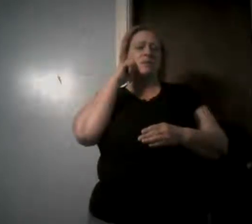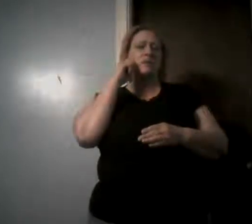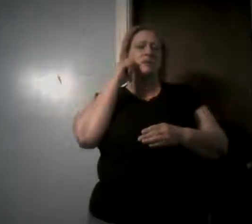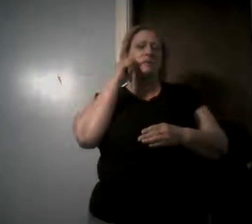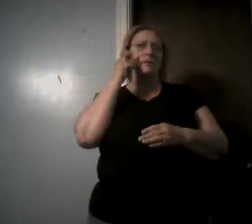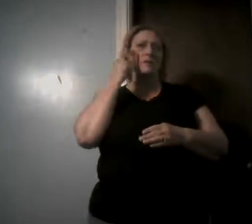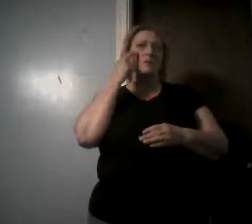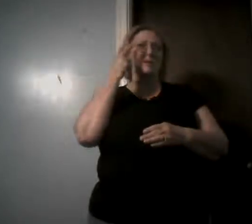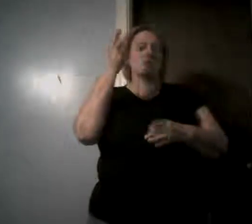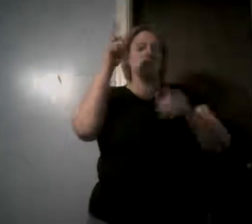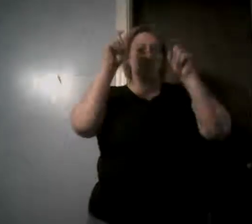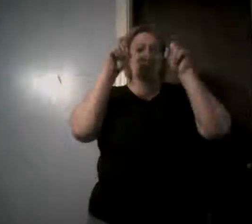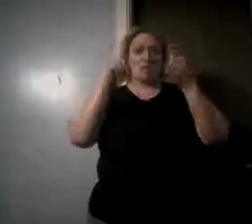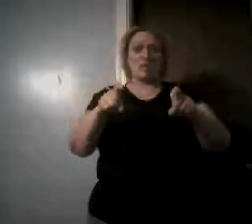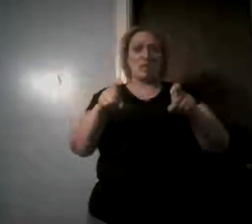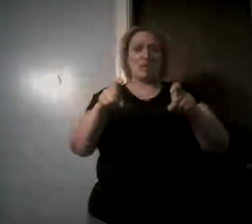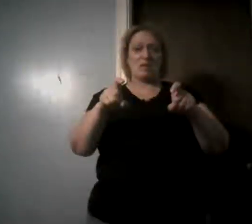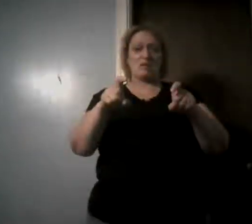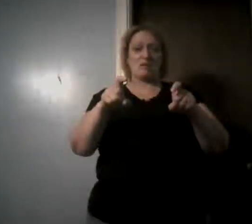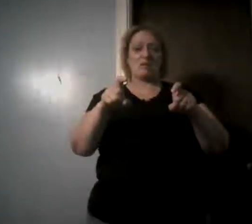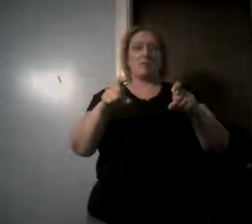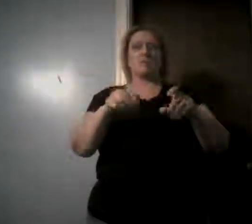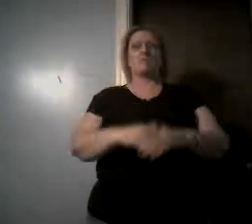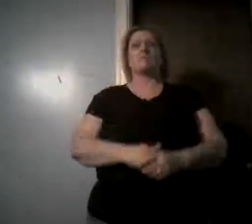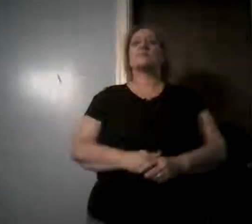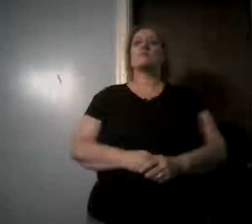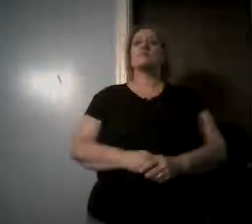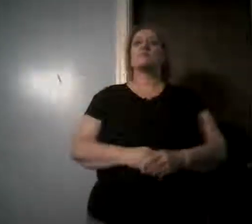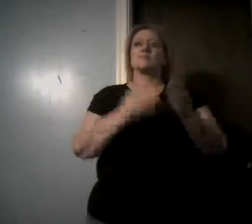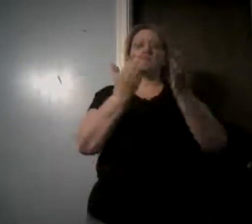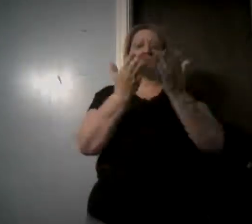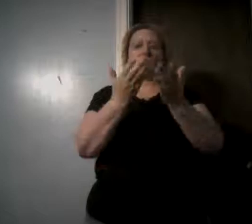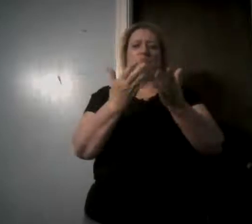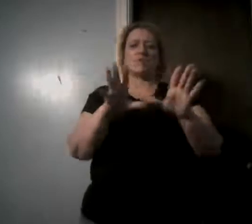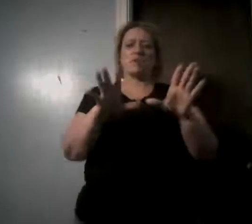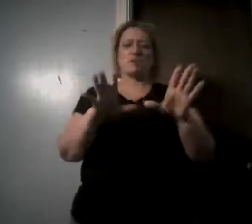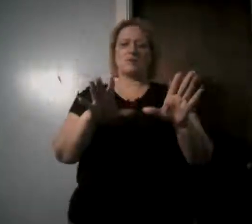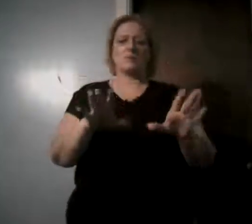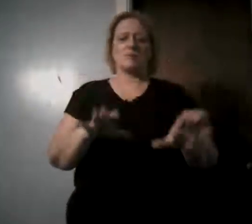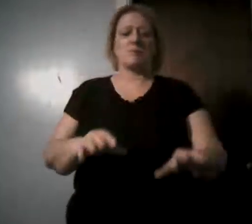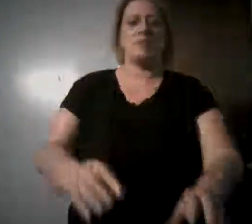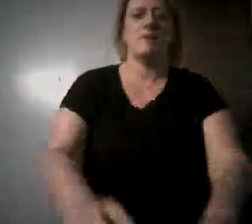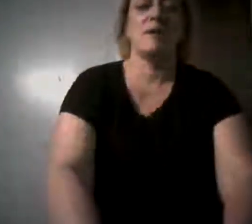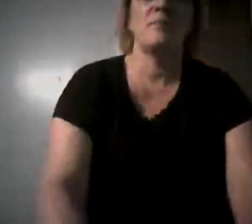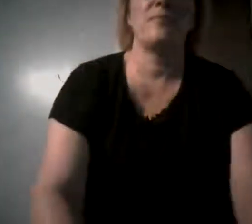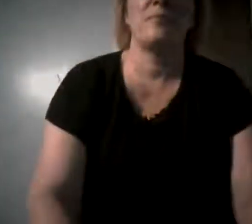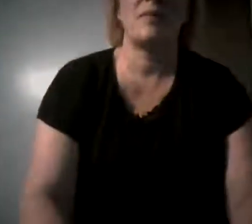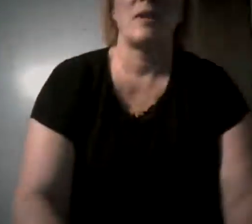Get it checked out. That's it, right? Yes.